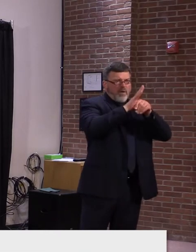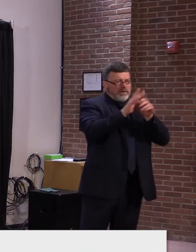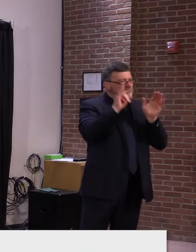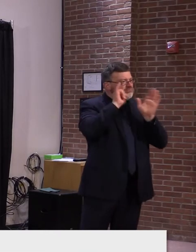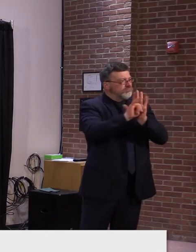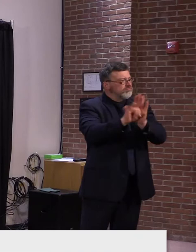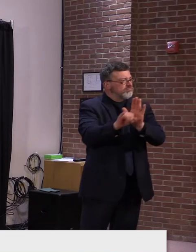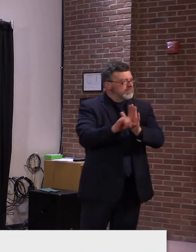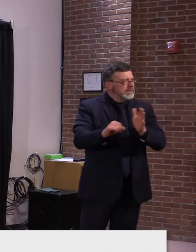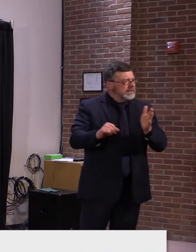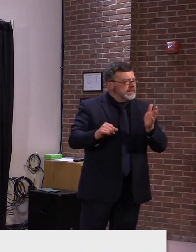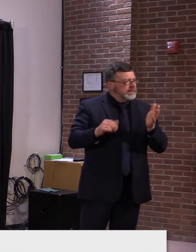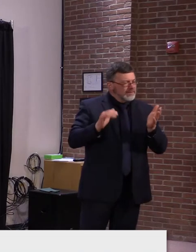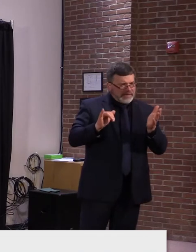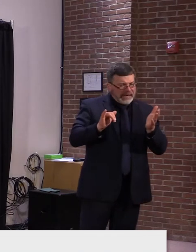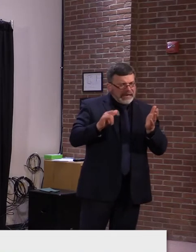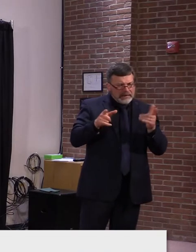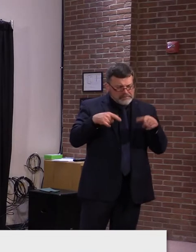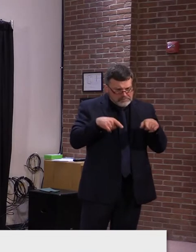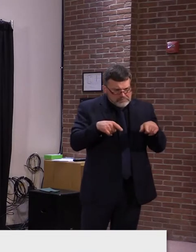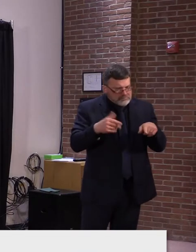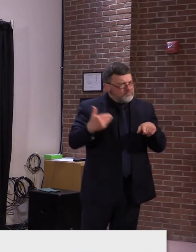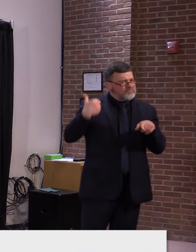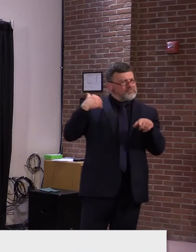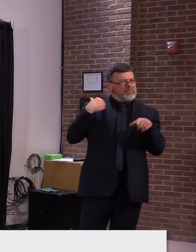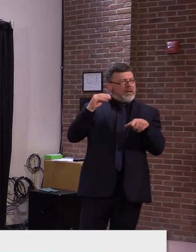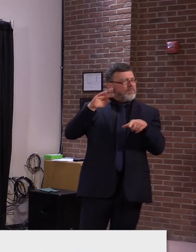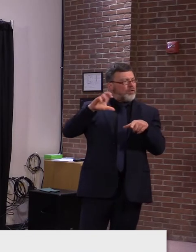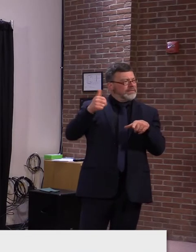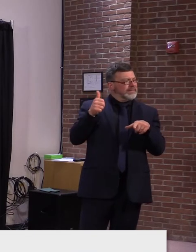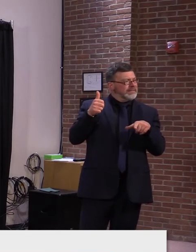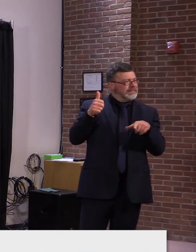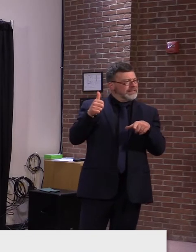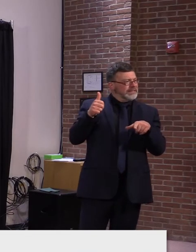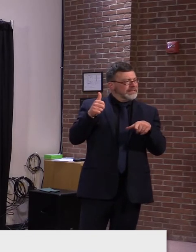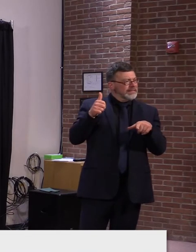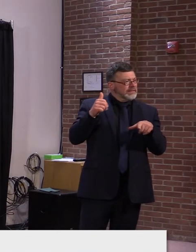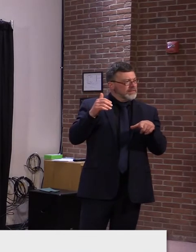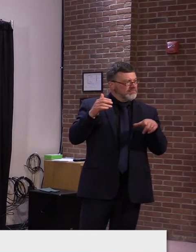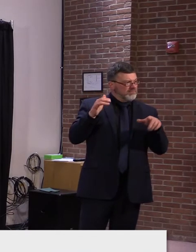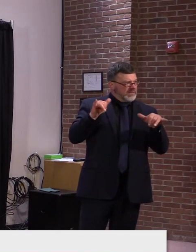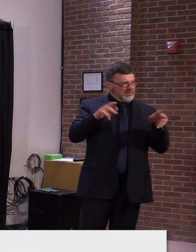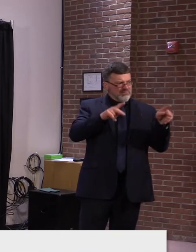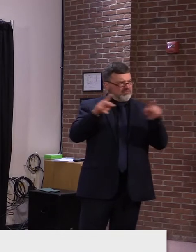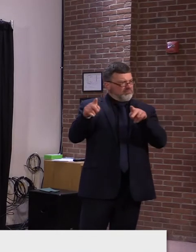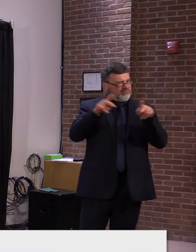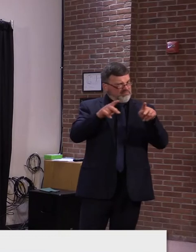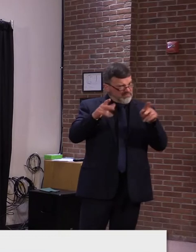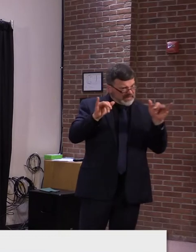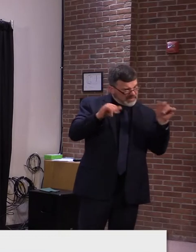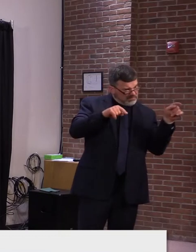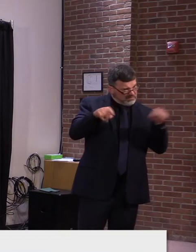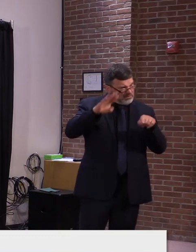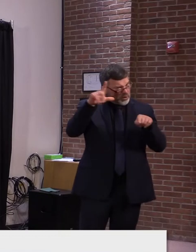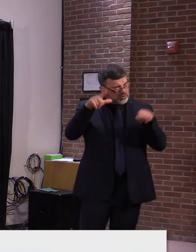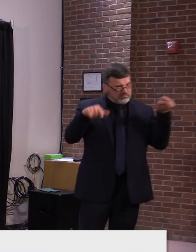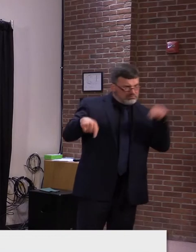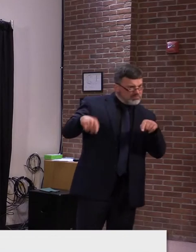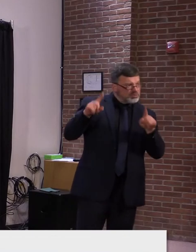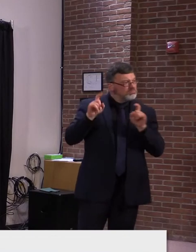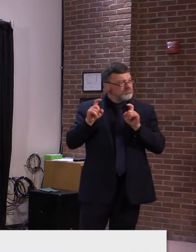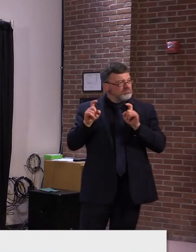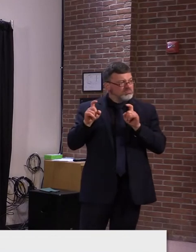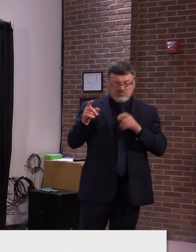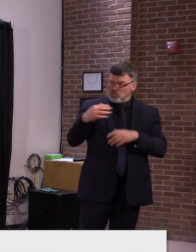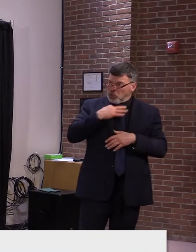10th. And in Burlington, its east plant was showing a similar increase over a similar time period. Will you continue to monitor